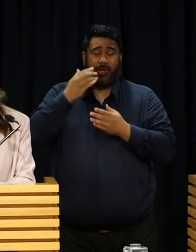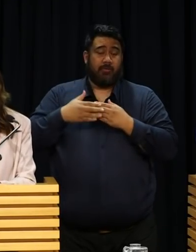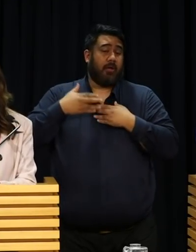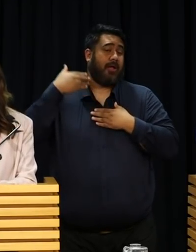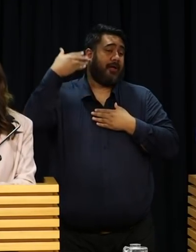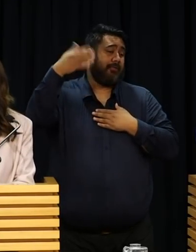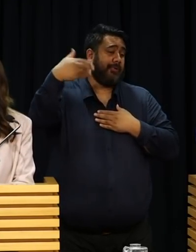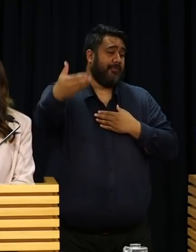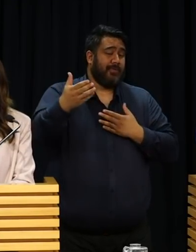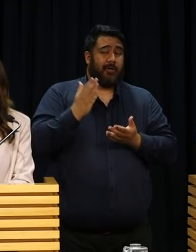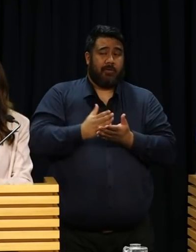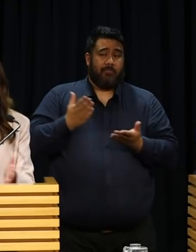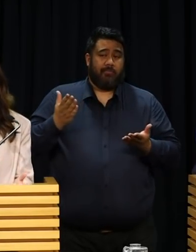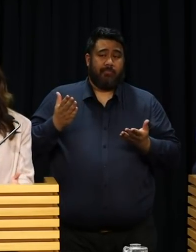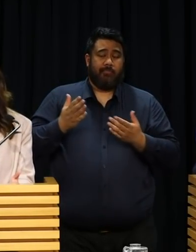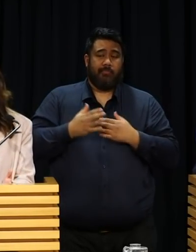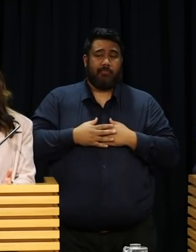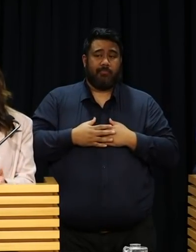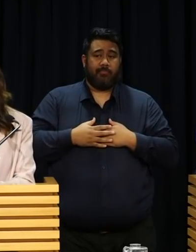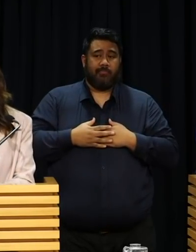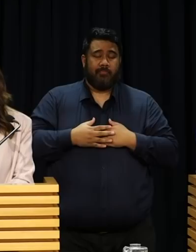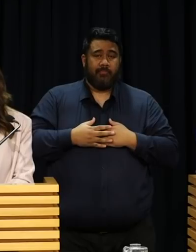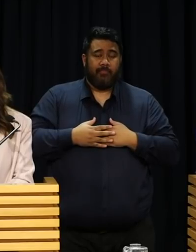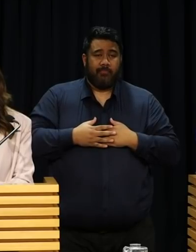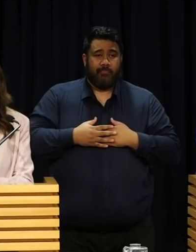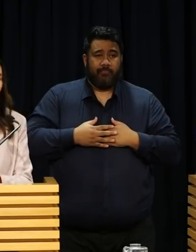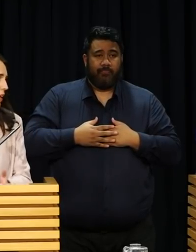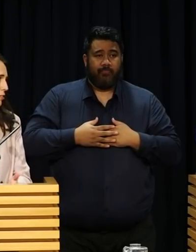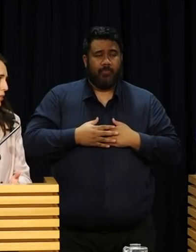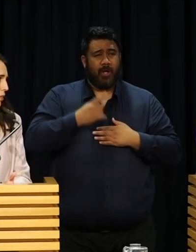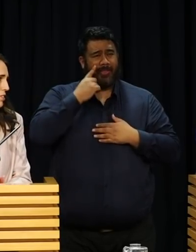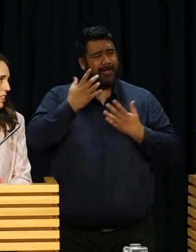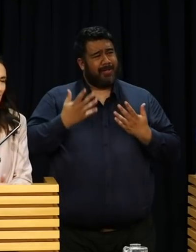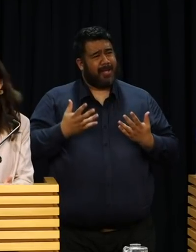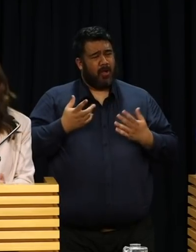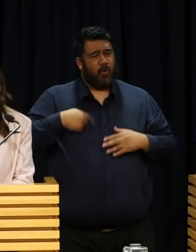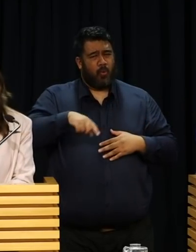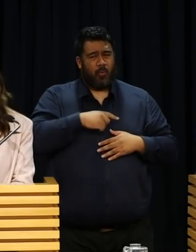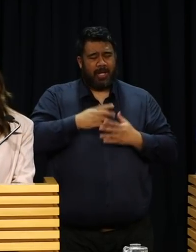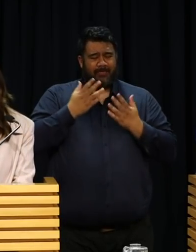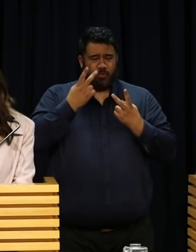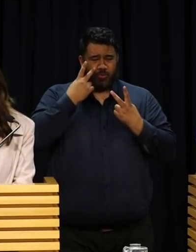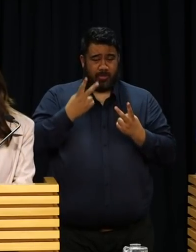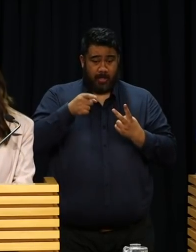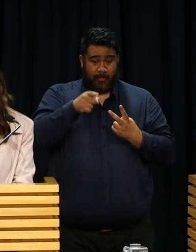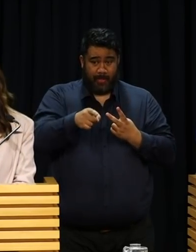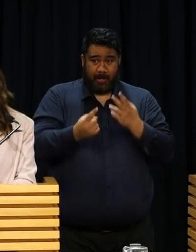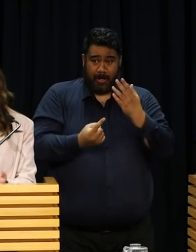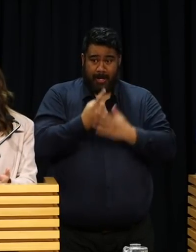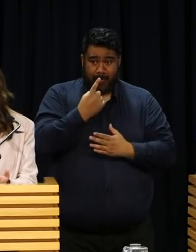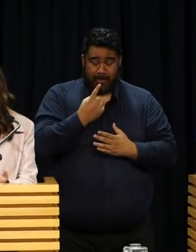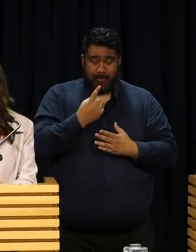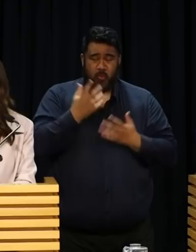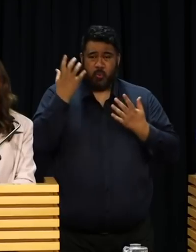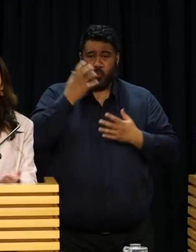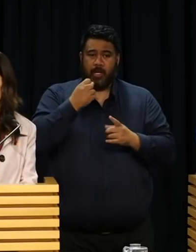an assumption that's made that it was in our history. I think here we have to acknowledge that this is a history that's had an impact.